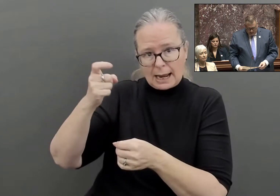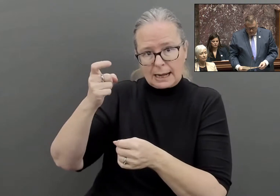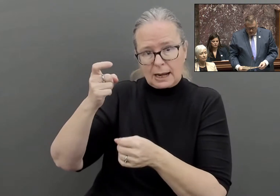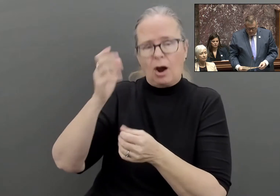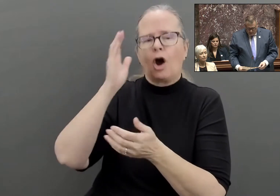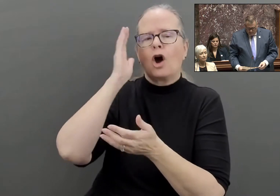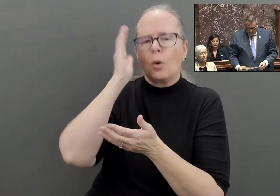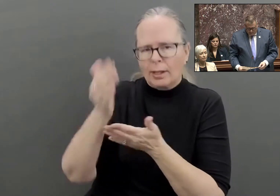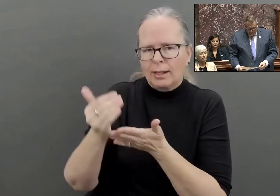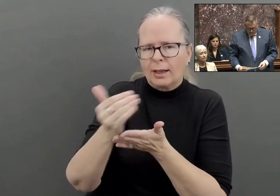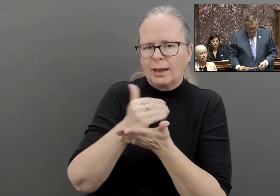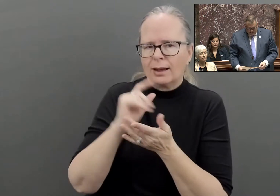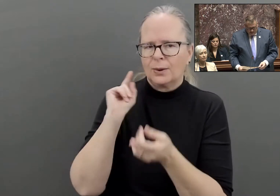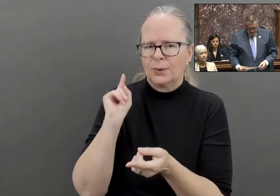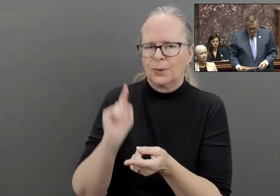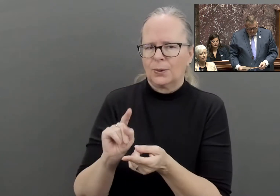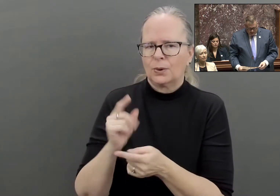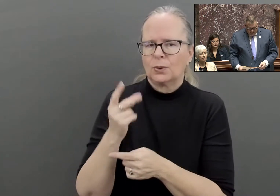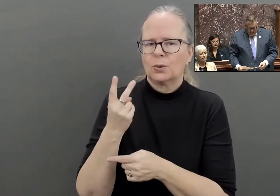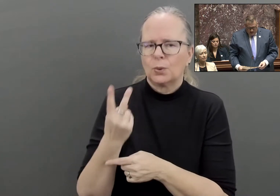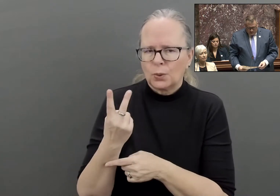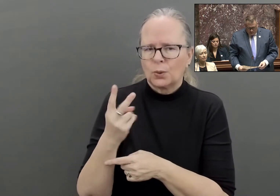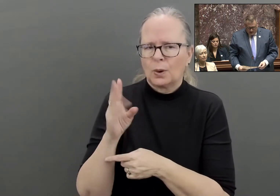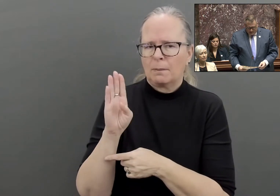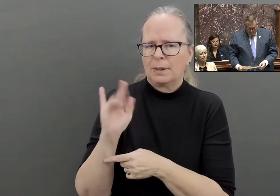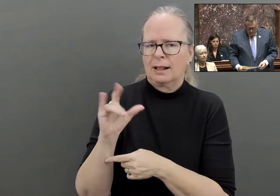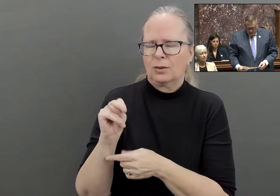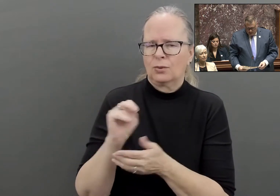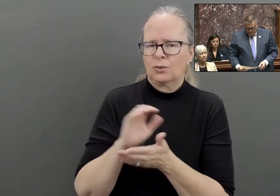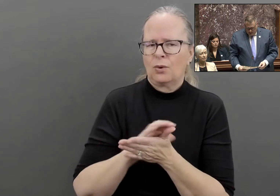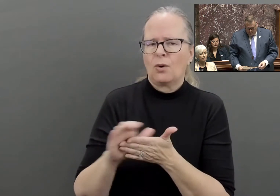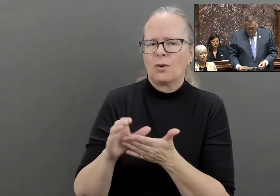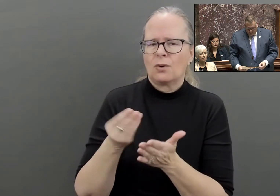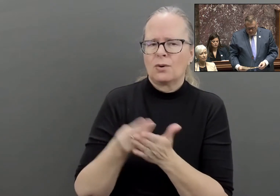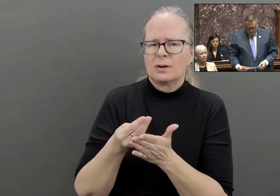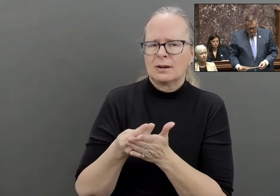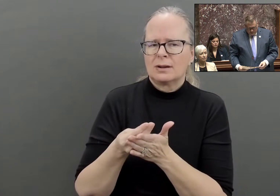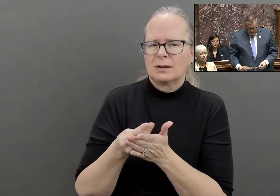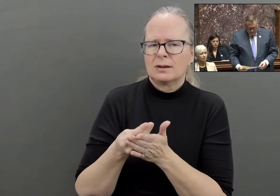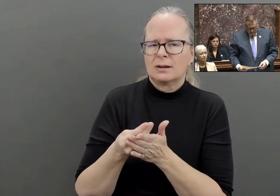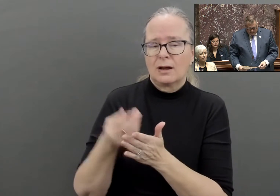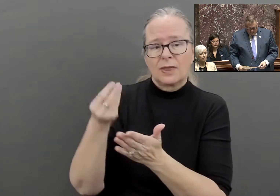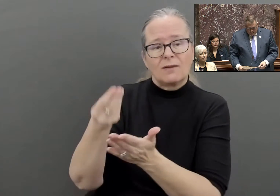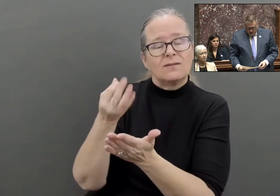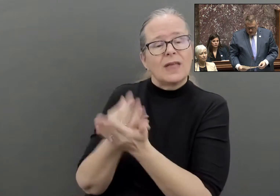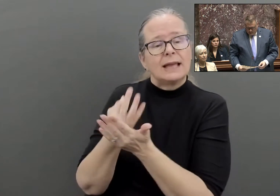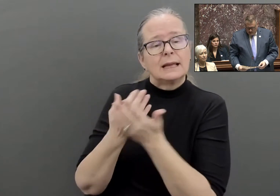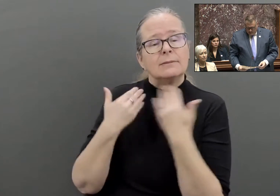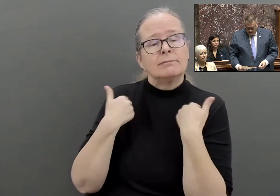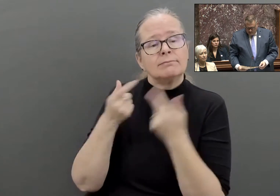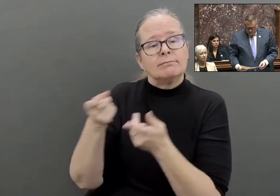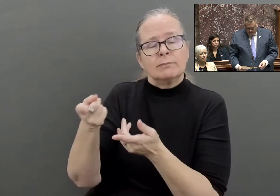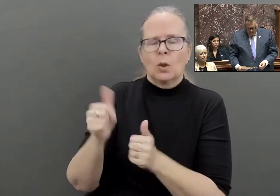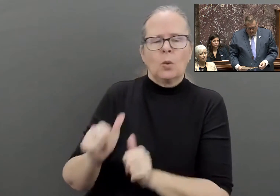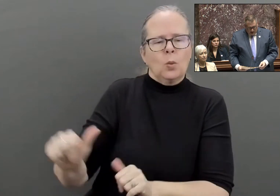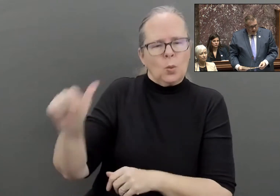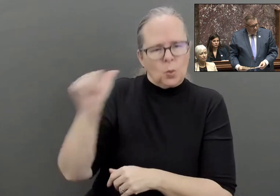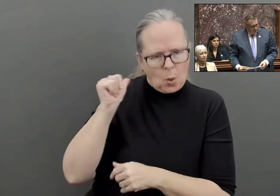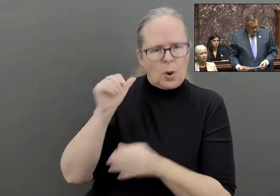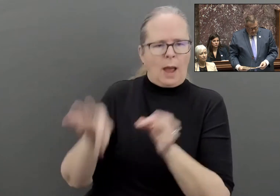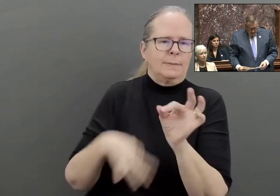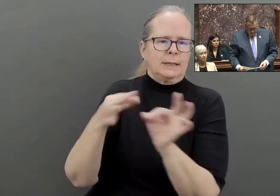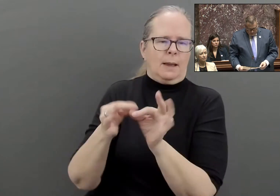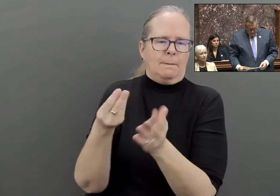government's intended revenues, expenses, and deficit is quite literally impeding the work of the official opposition and putting BC's credit rating